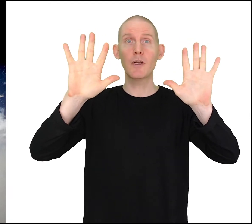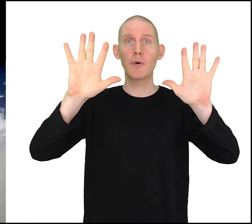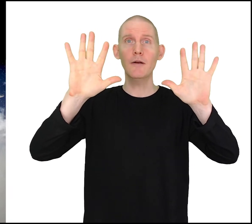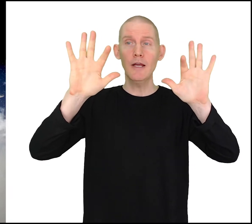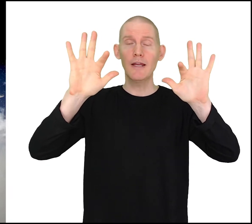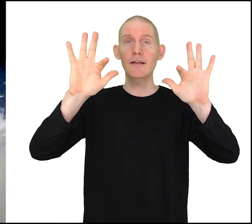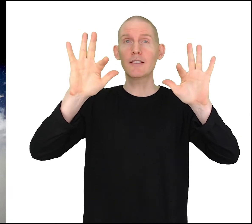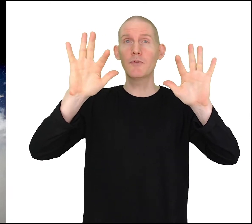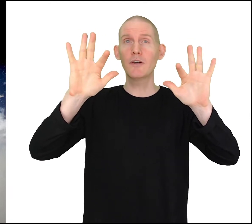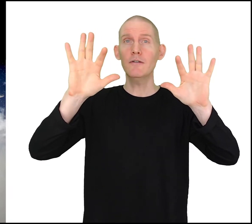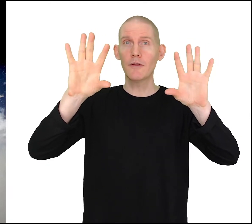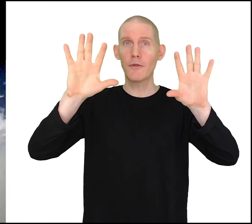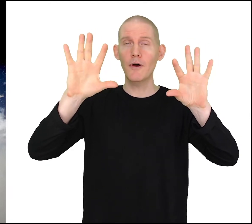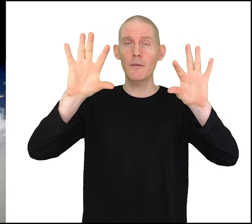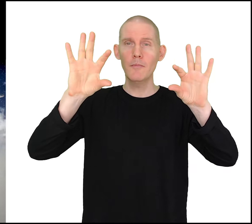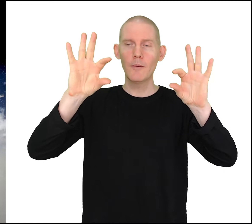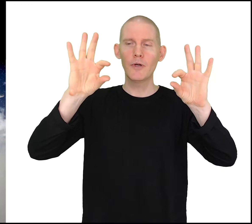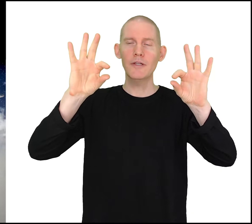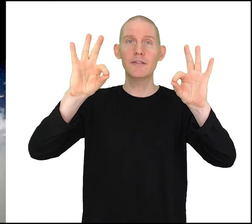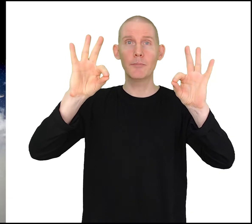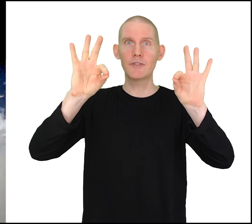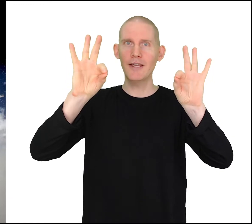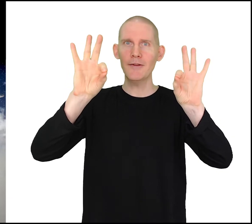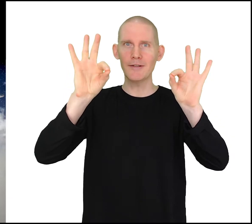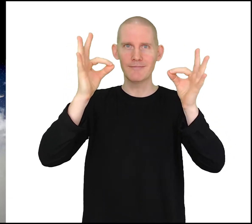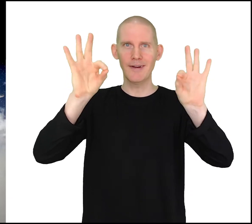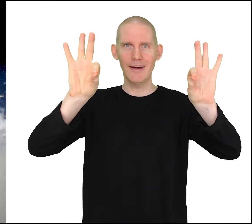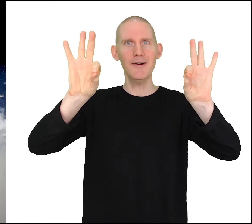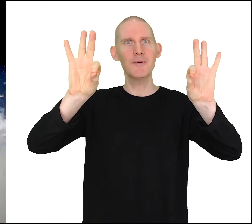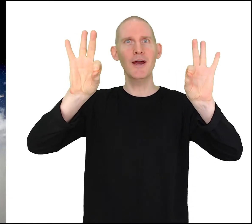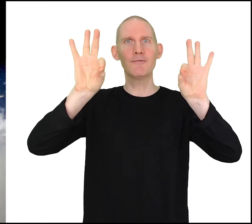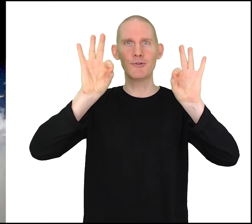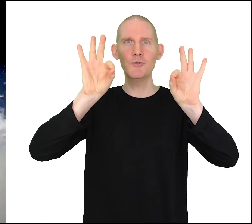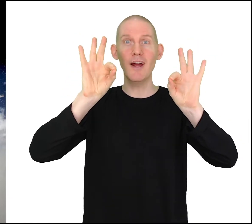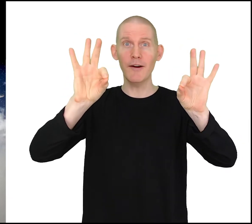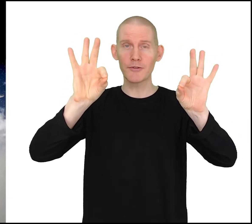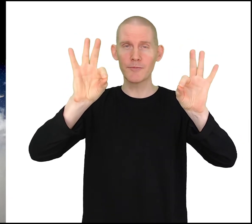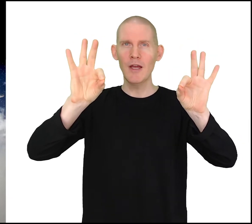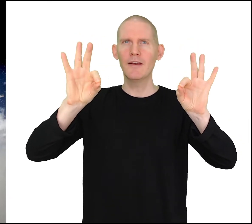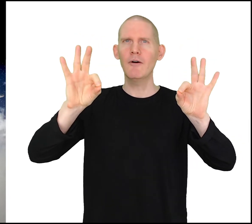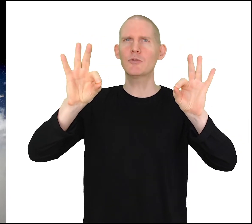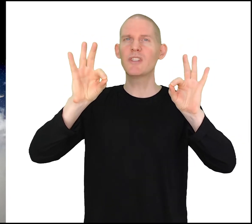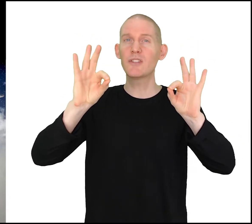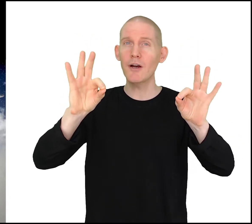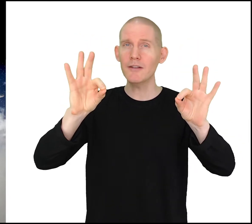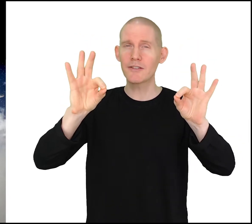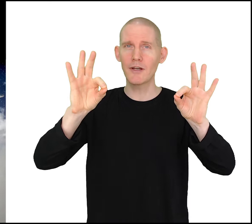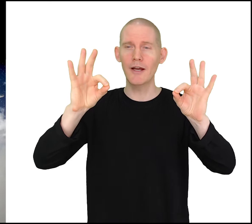apart, index finger, the thumb, bring the tips together. We have two Fs. Now, as we start the sign, we're